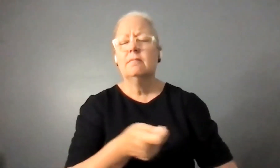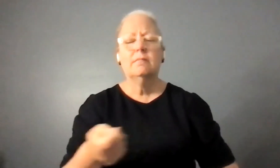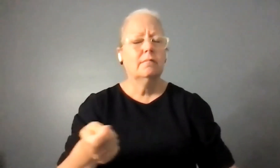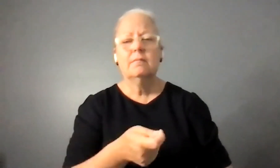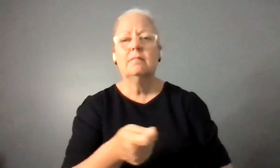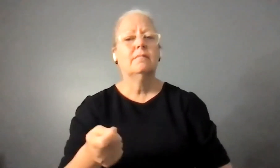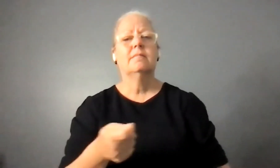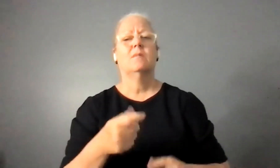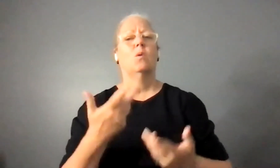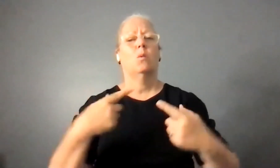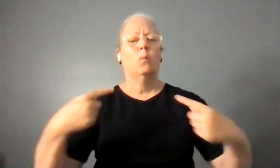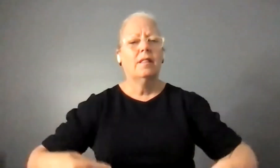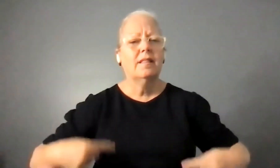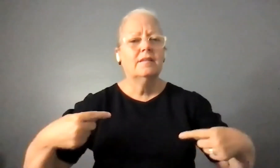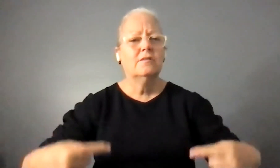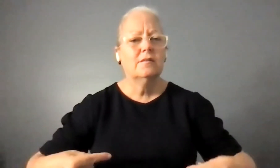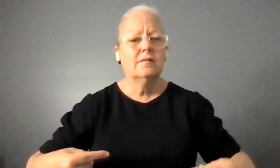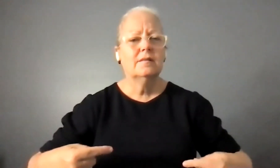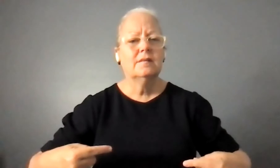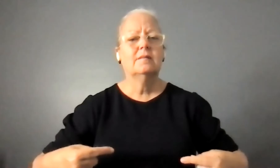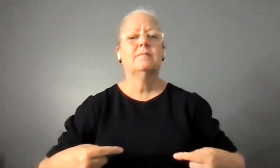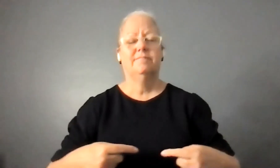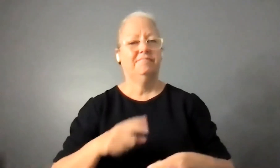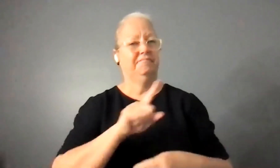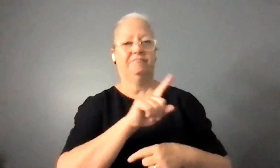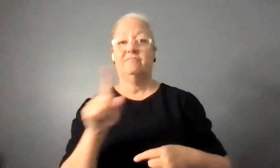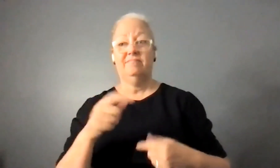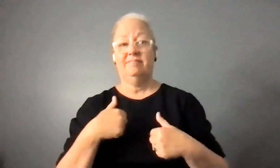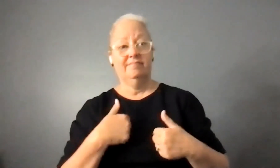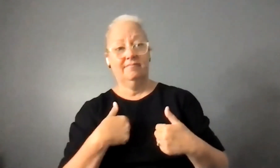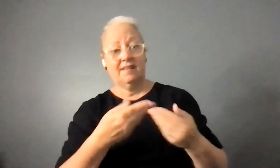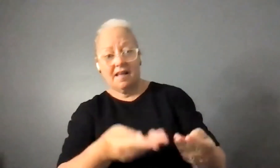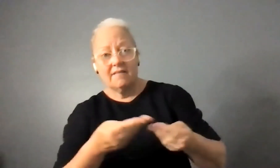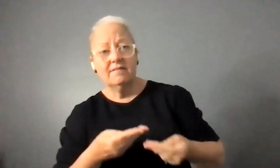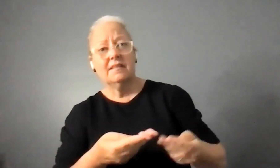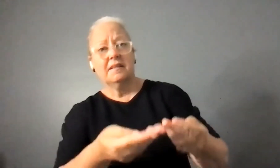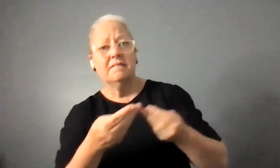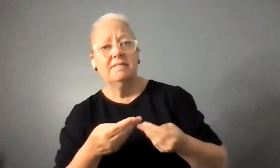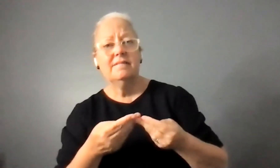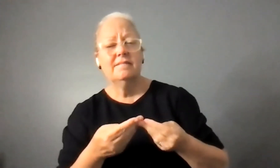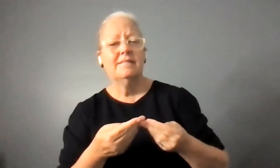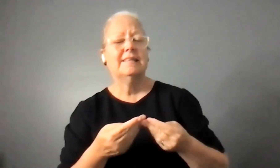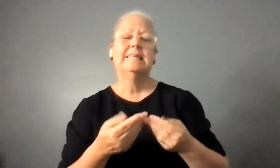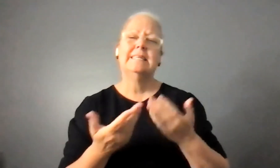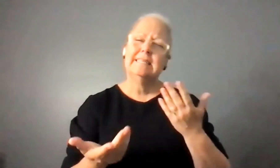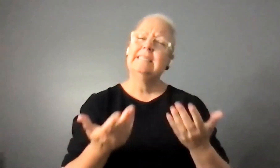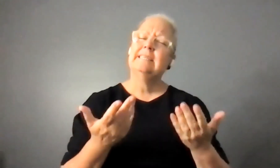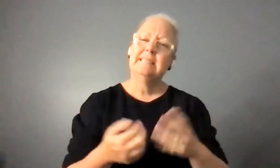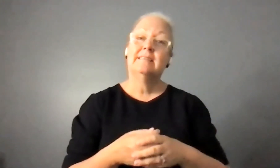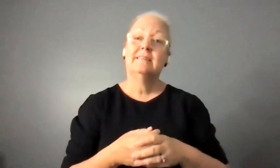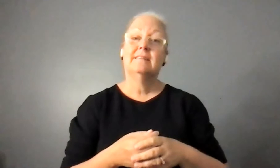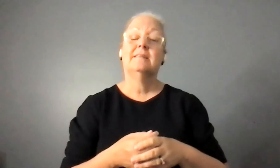because of the same level that we are not being given that chance. That impacts lead us to be